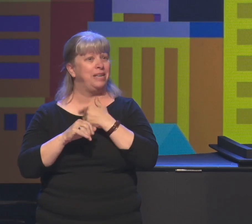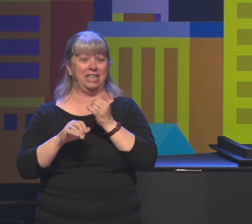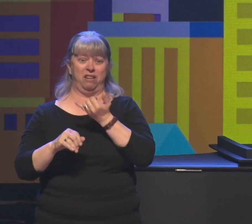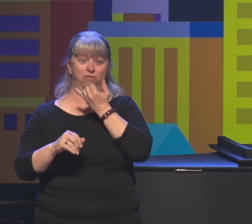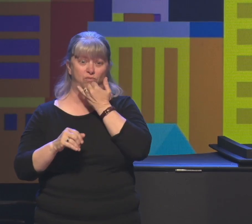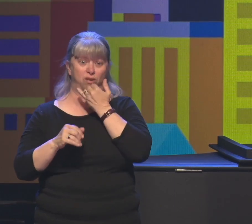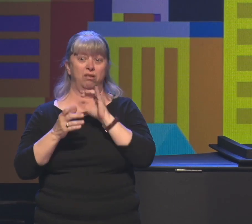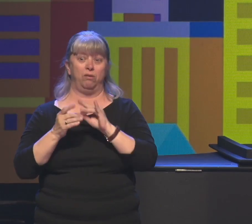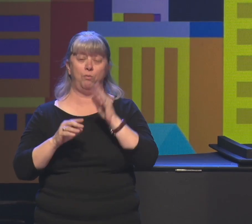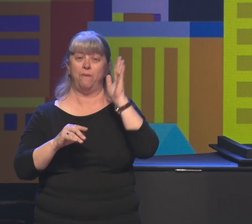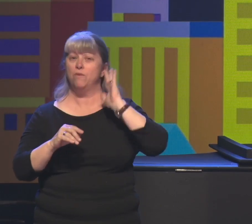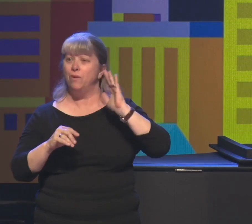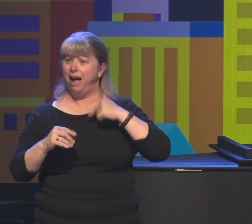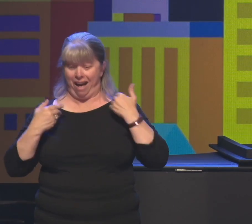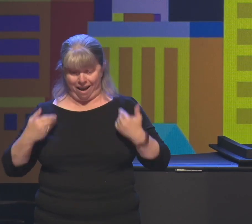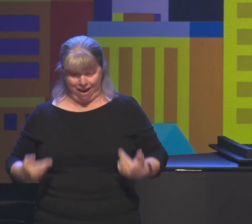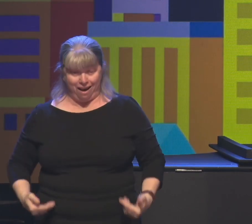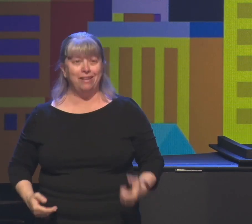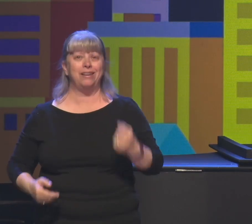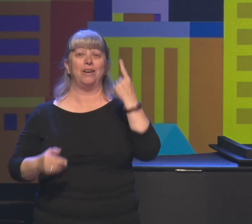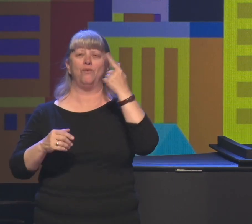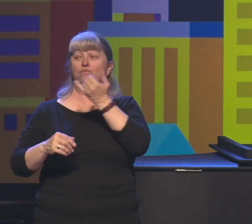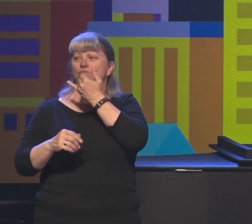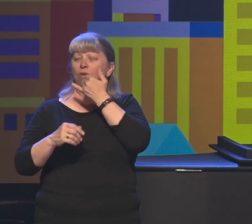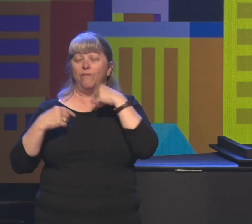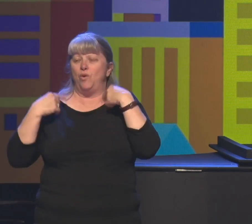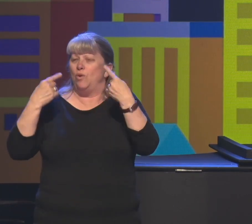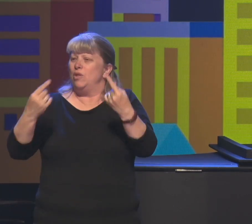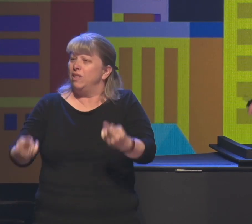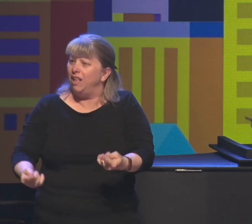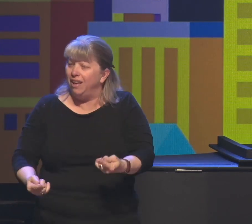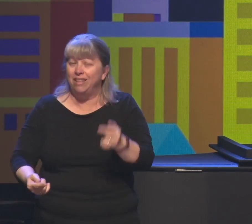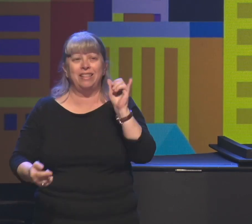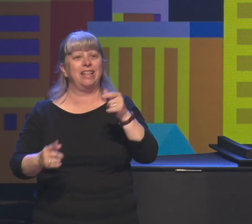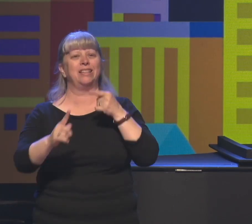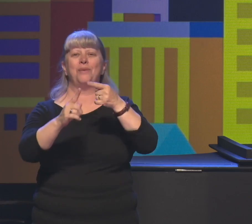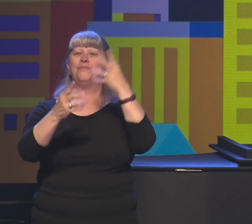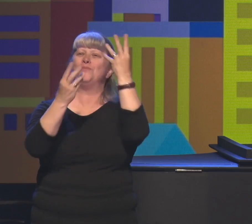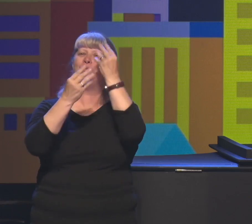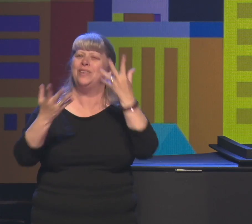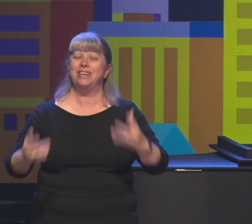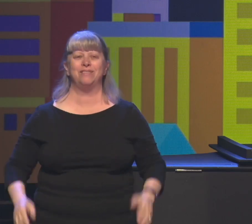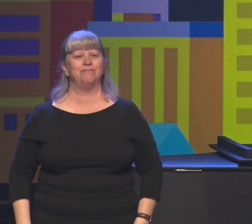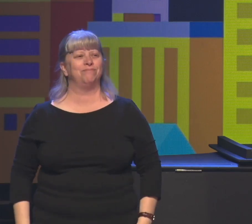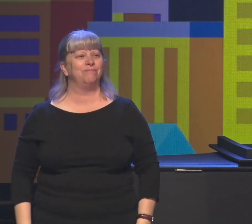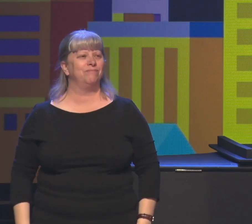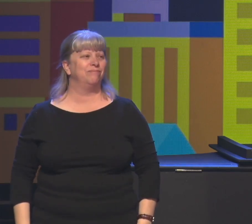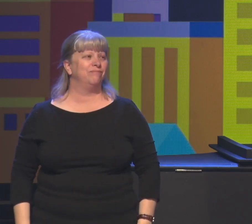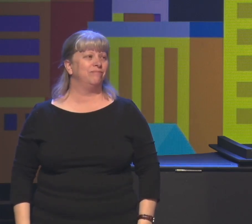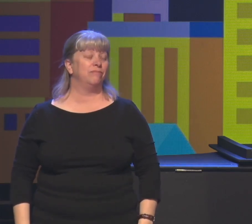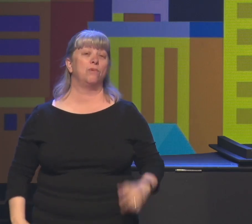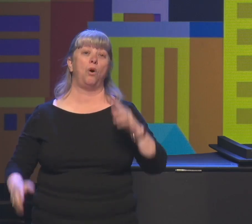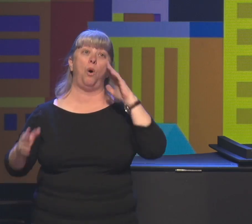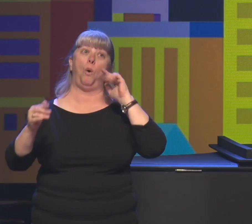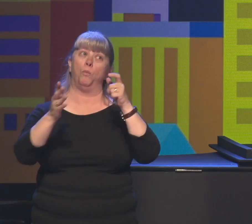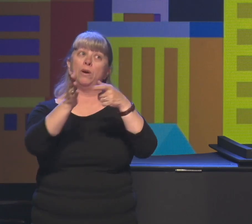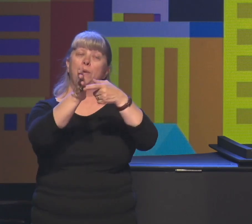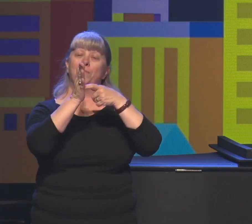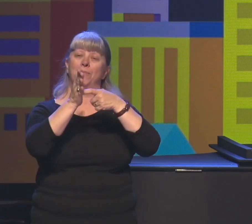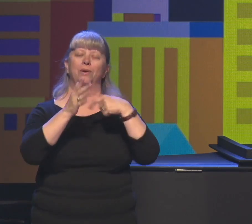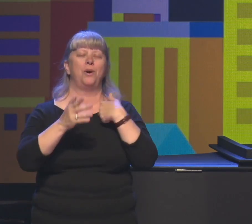wrong, how I could get it so wrong for so long. That's the beauty of it all. And hope demands that we're